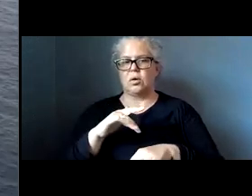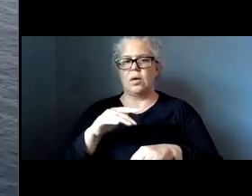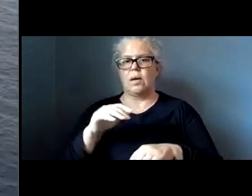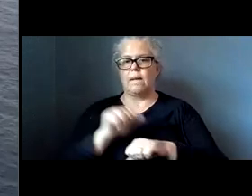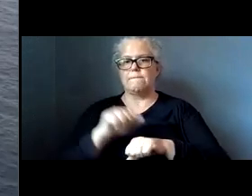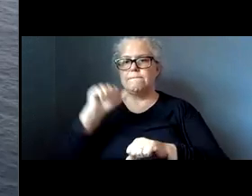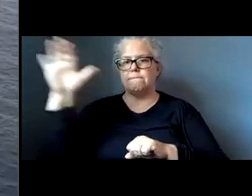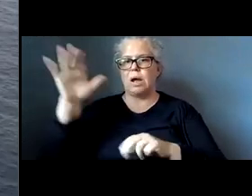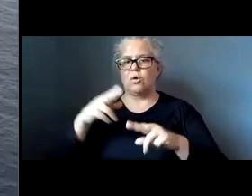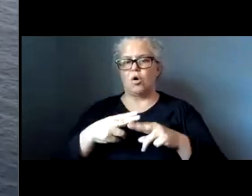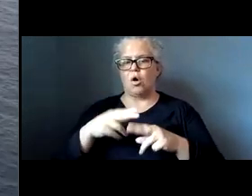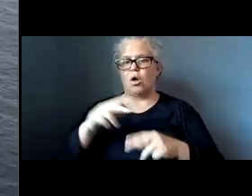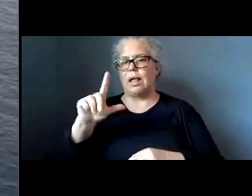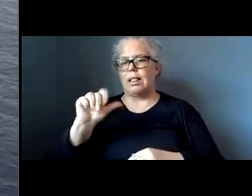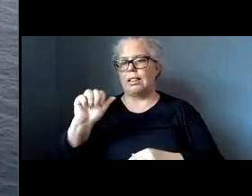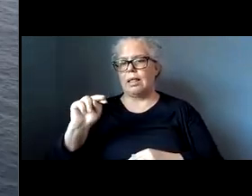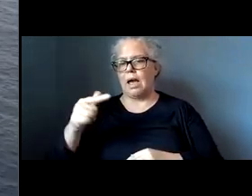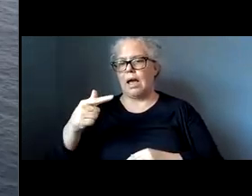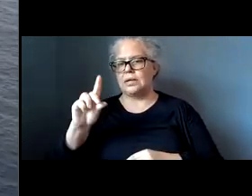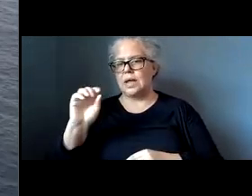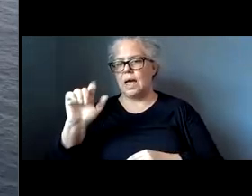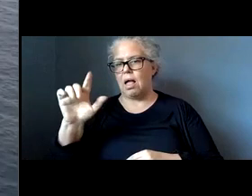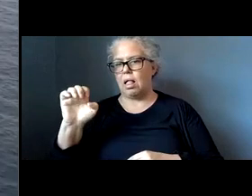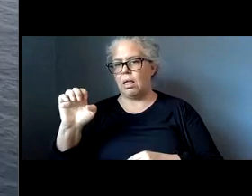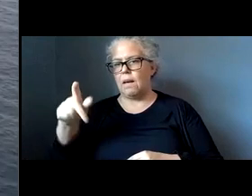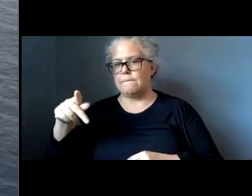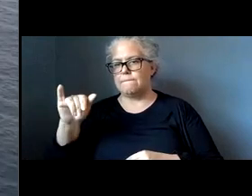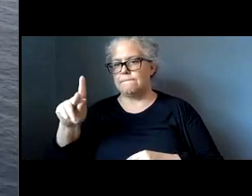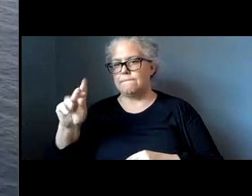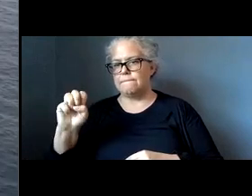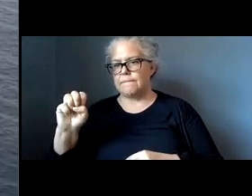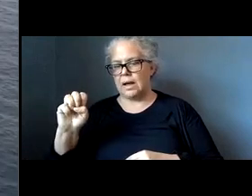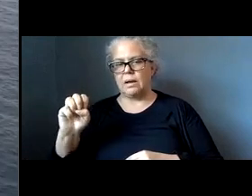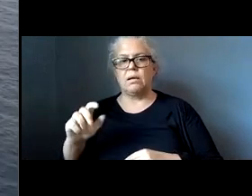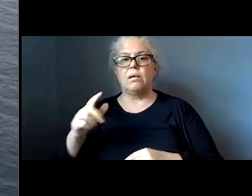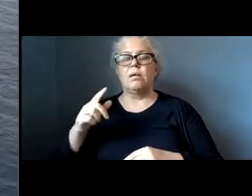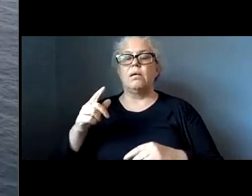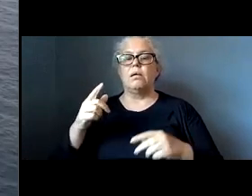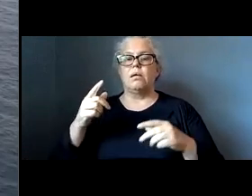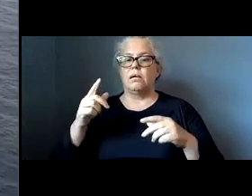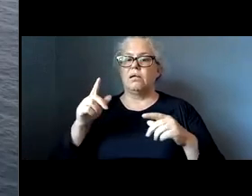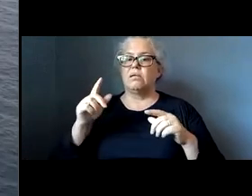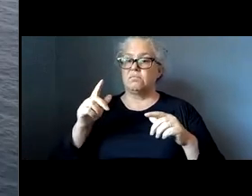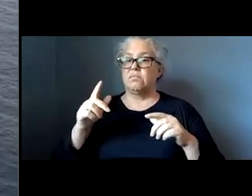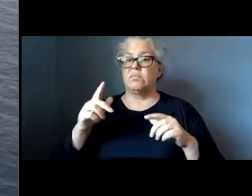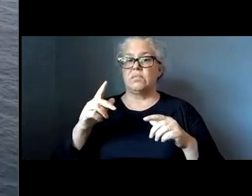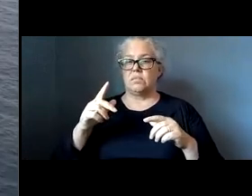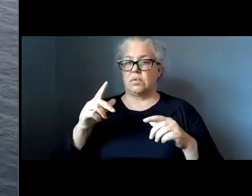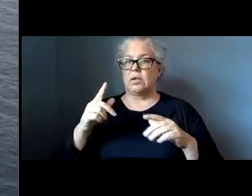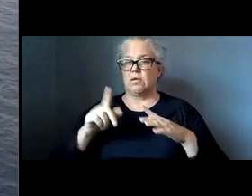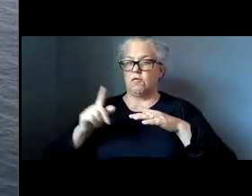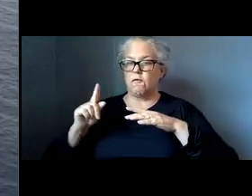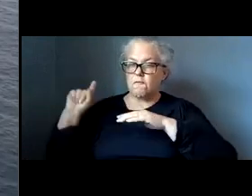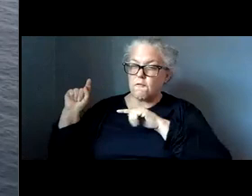called Langdale Pike, and whenever we went out there, and it's about the most remote